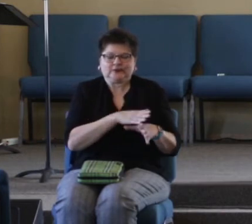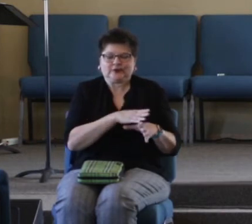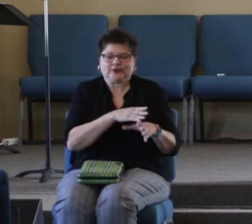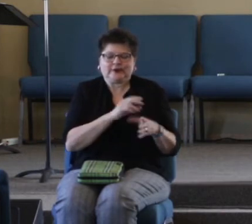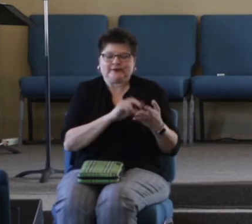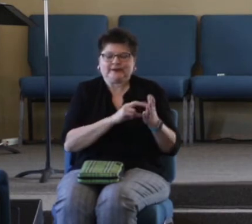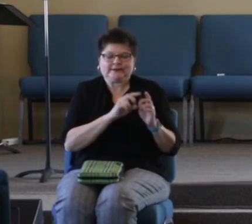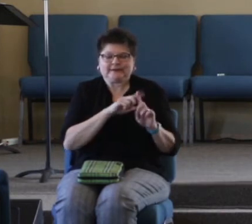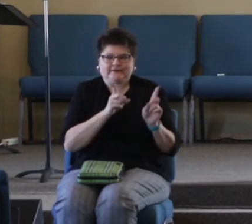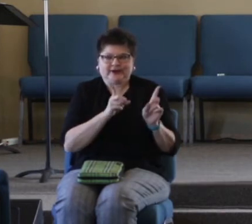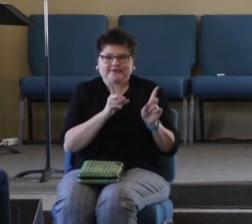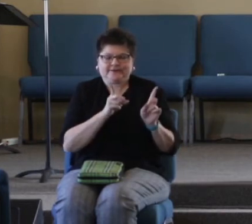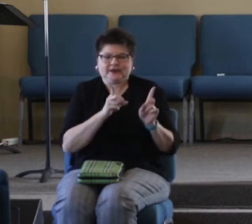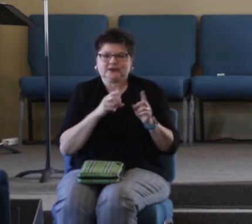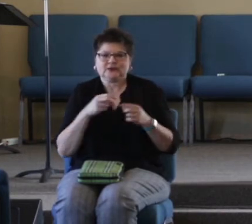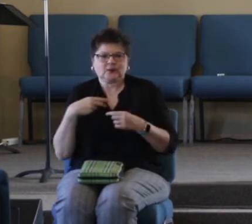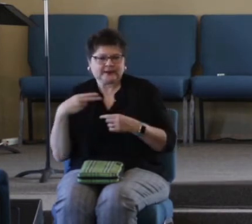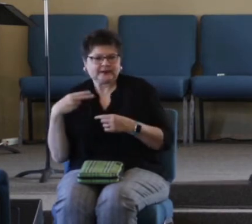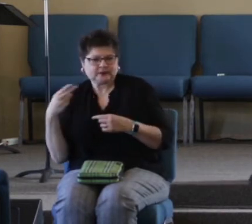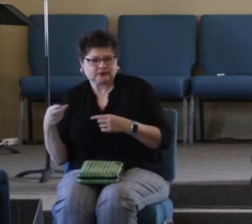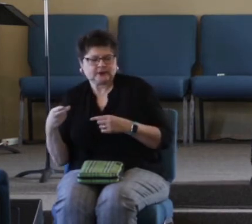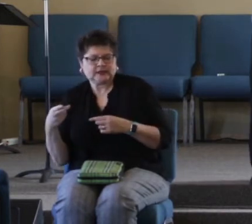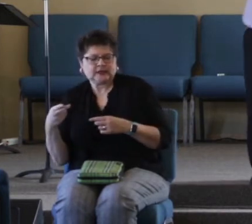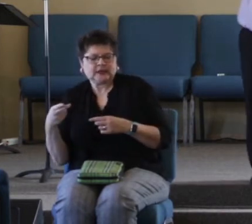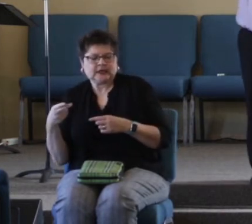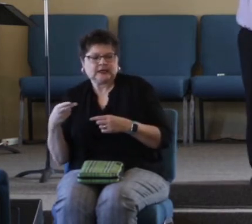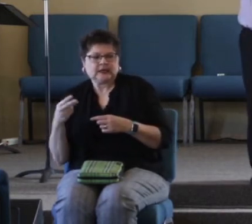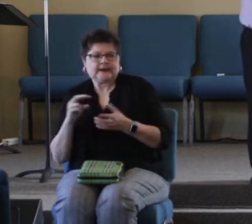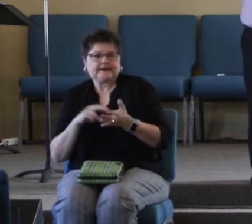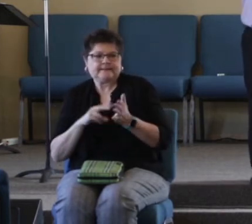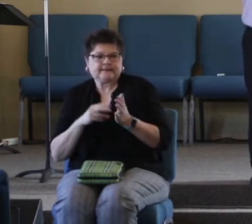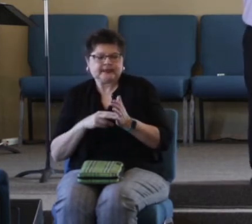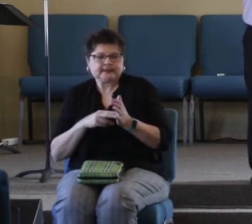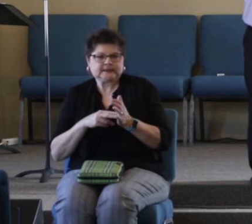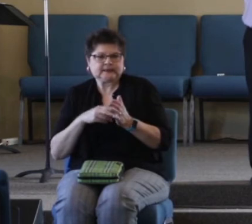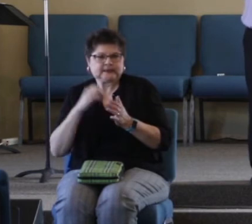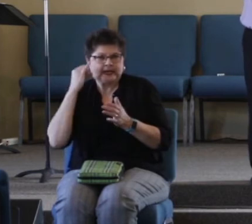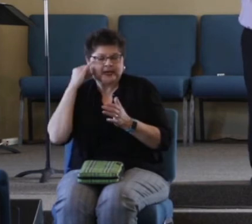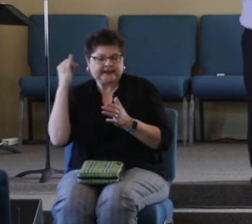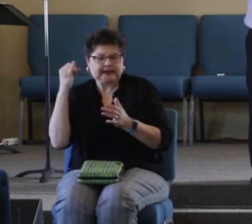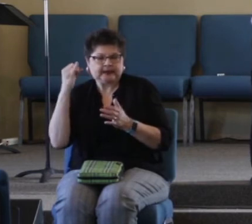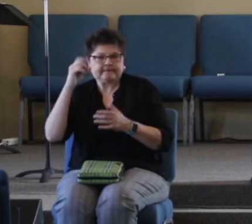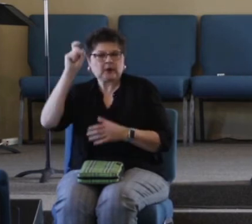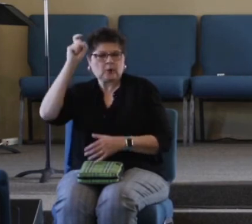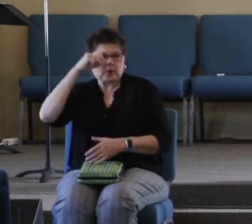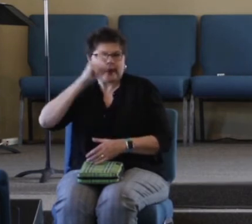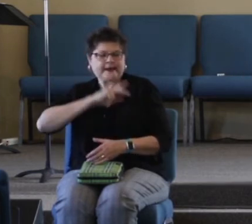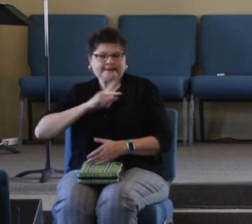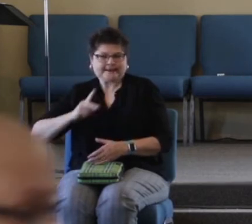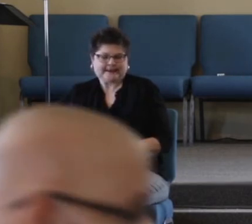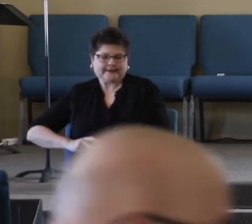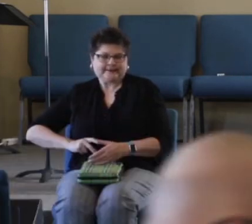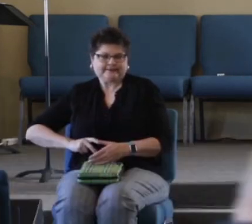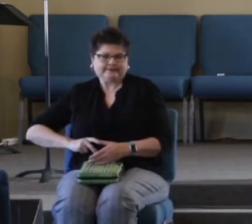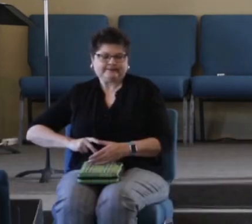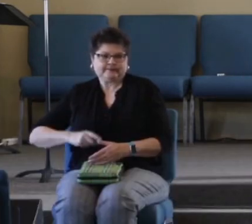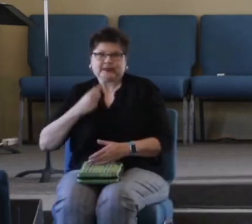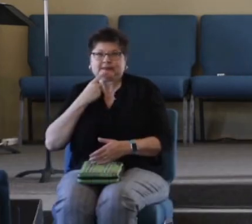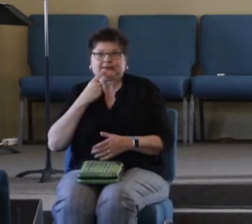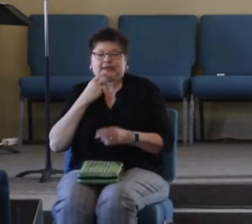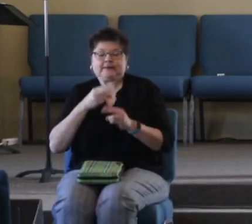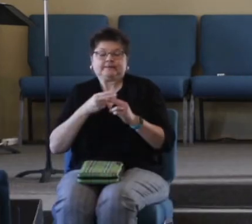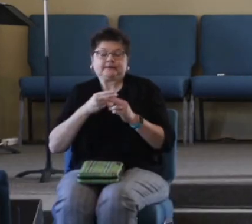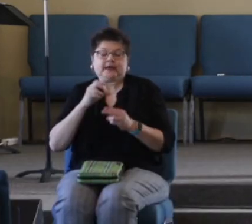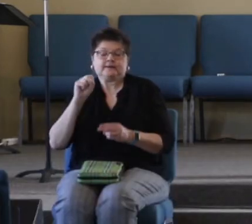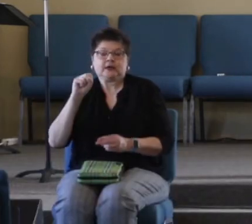In its historical usage, it's a picture of the wise king, let's just say Solomon, and